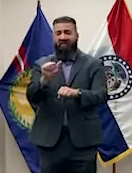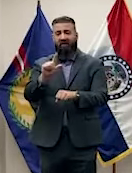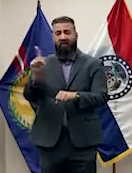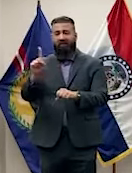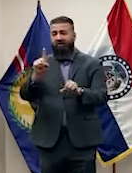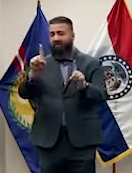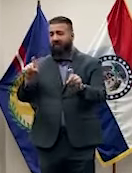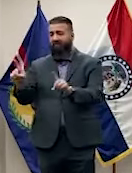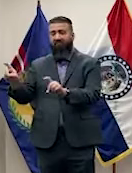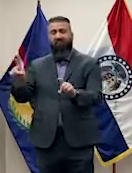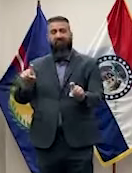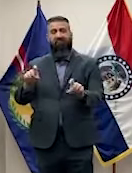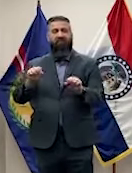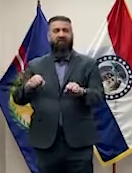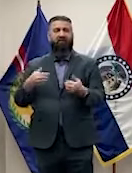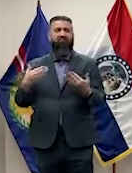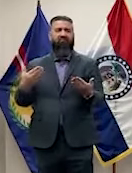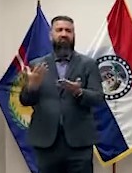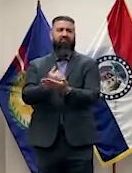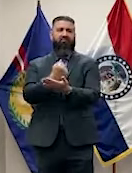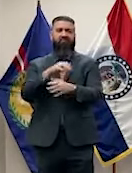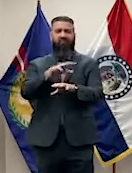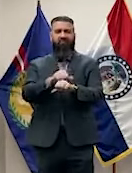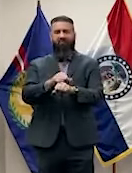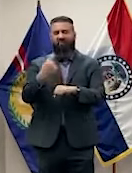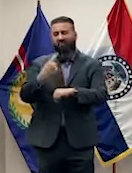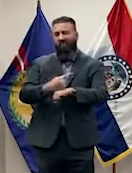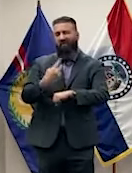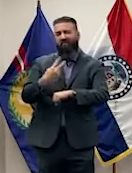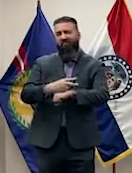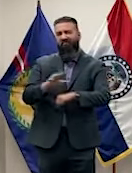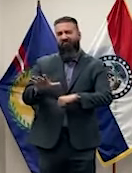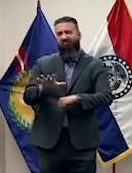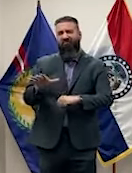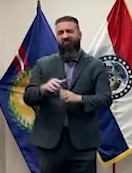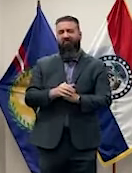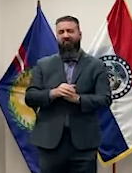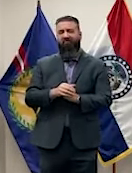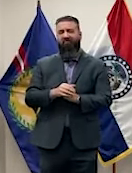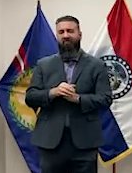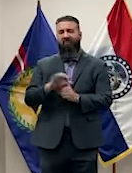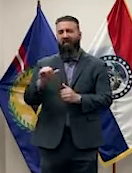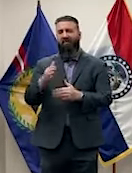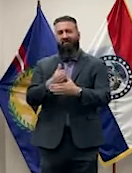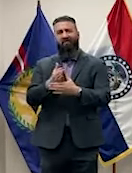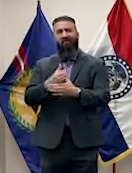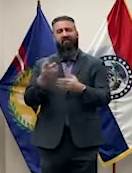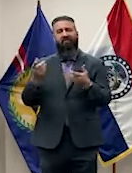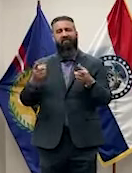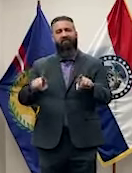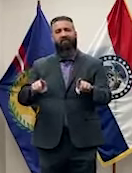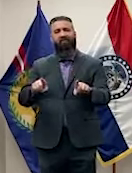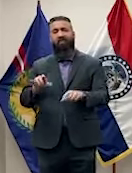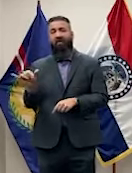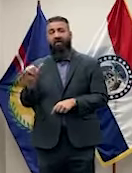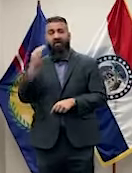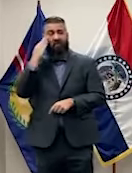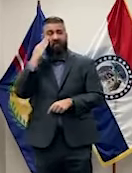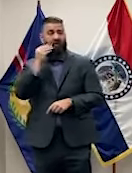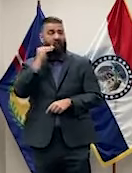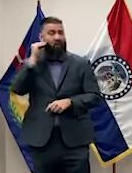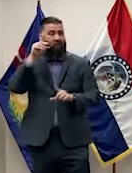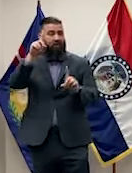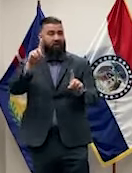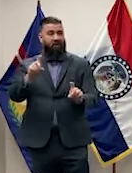should be able to get an appointment within a day or so, and that's on average what's happening. We also know that the home tests are